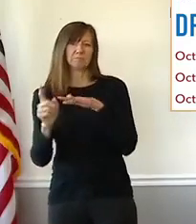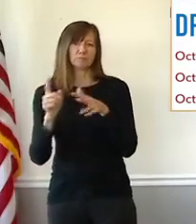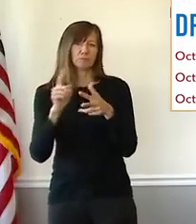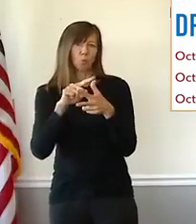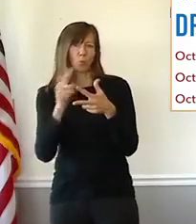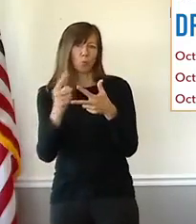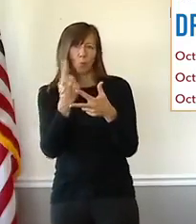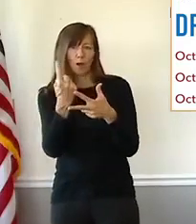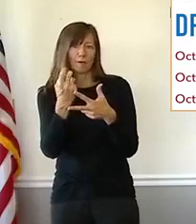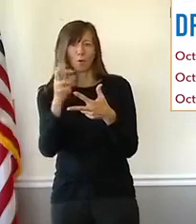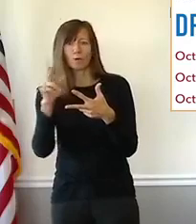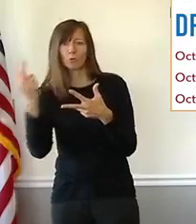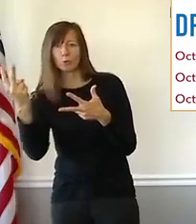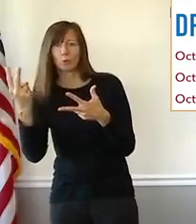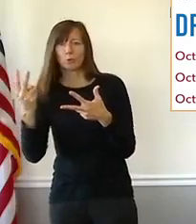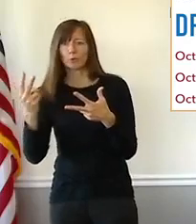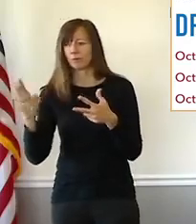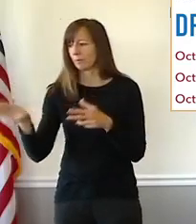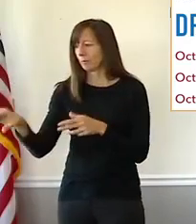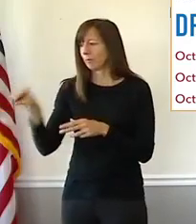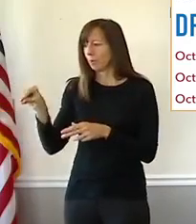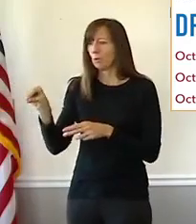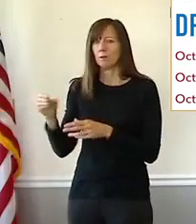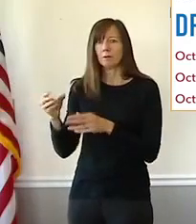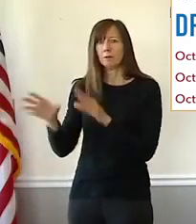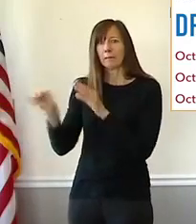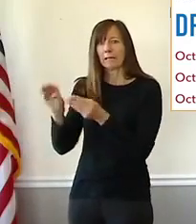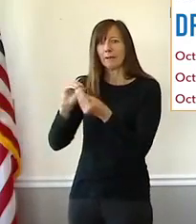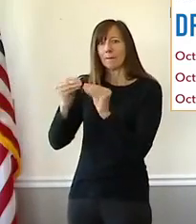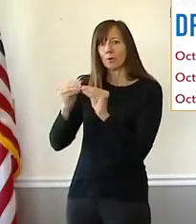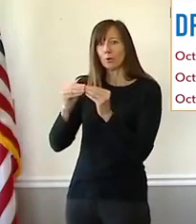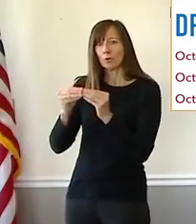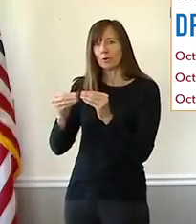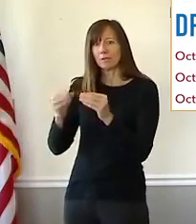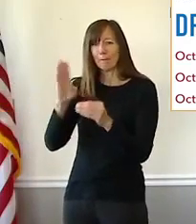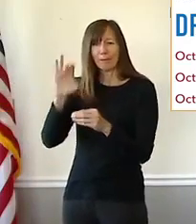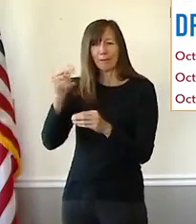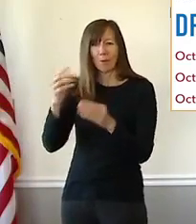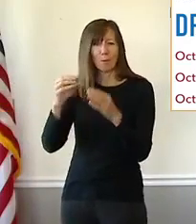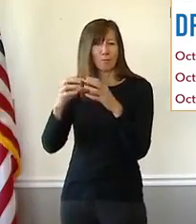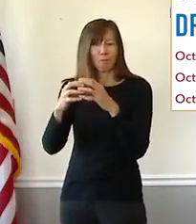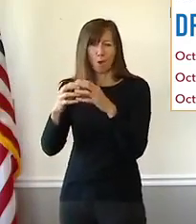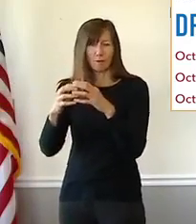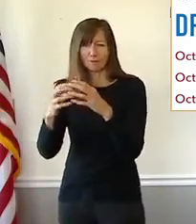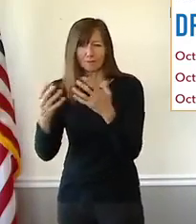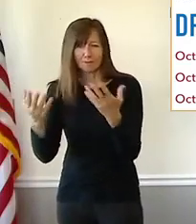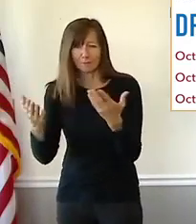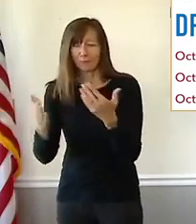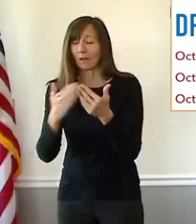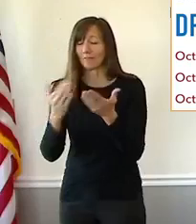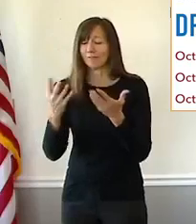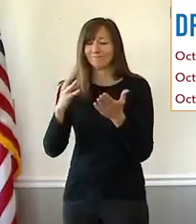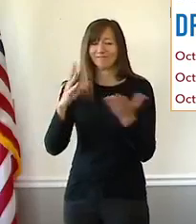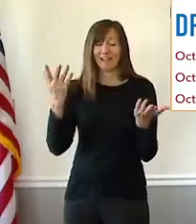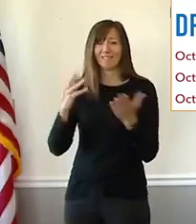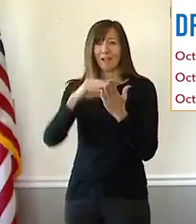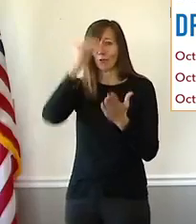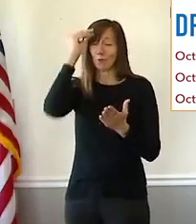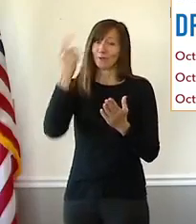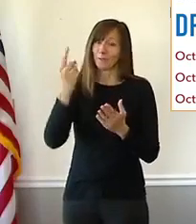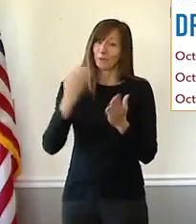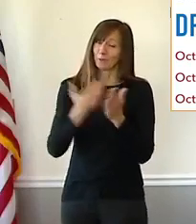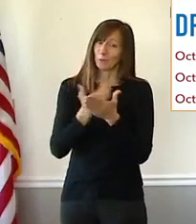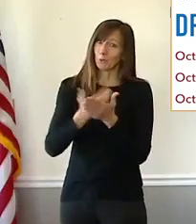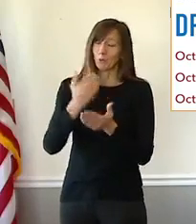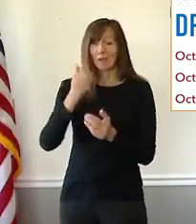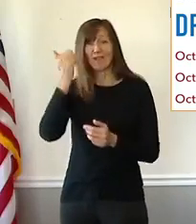bingo balls. That just the things I learn on any given day. Nevertheless, yes, you see